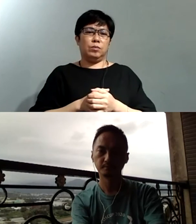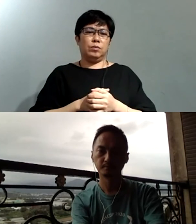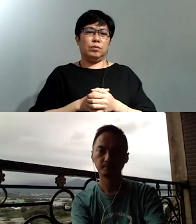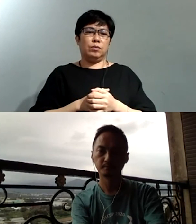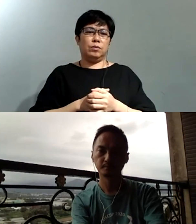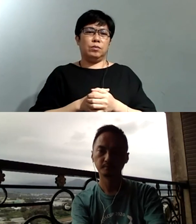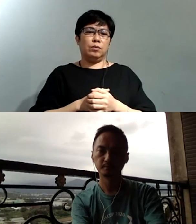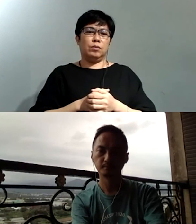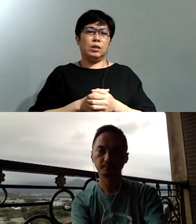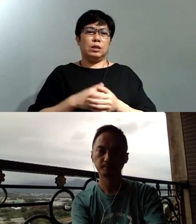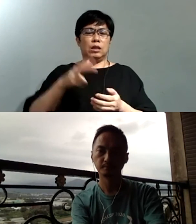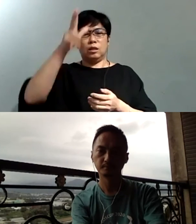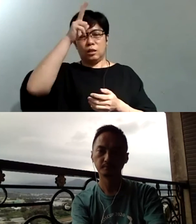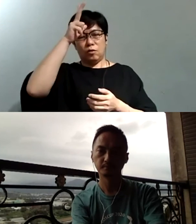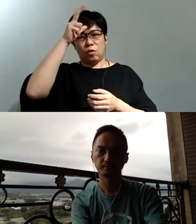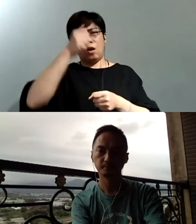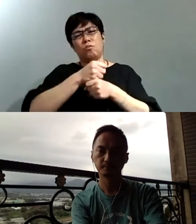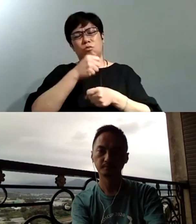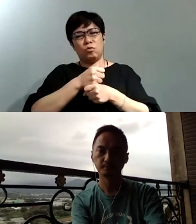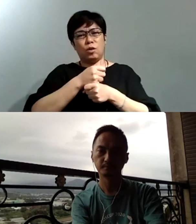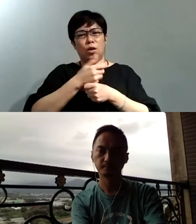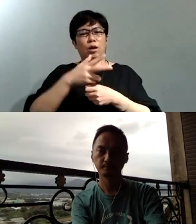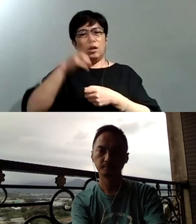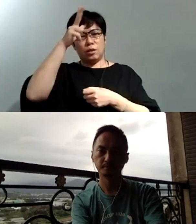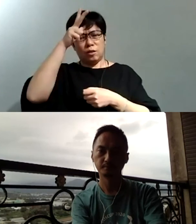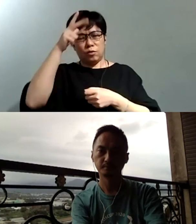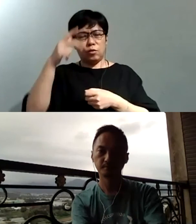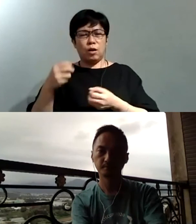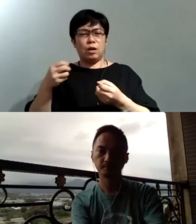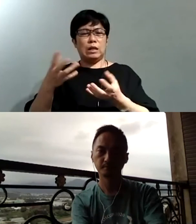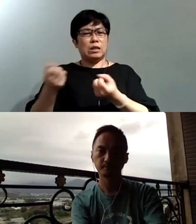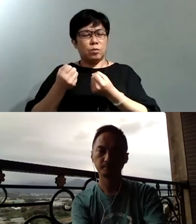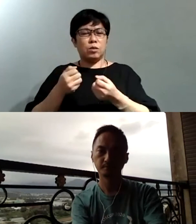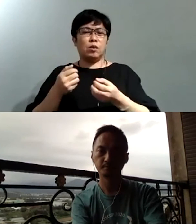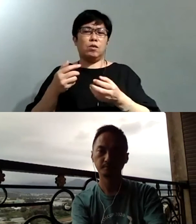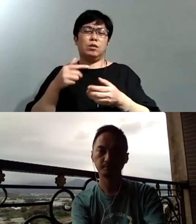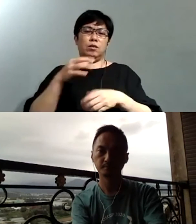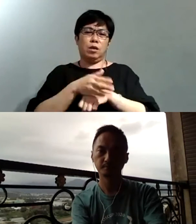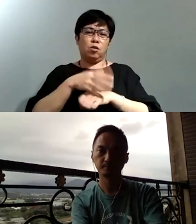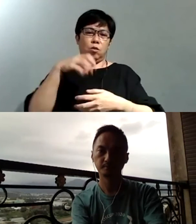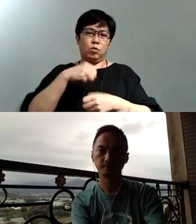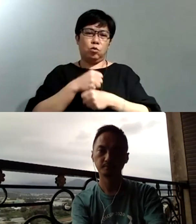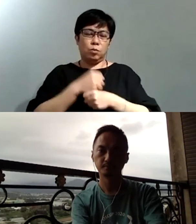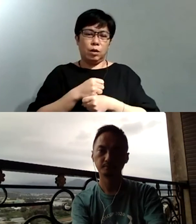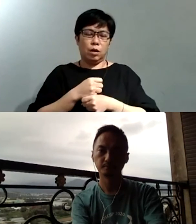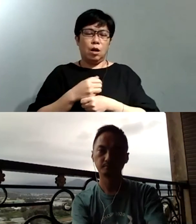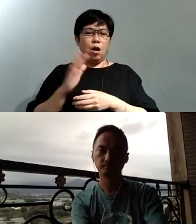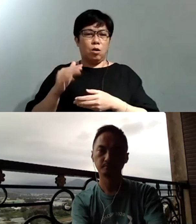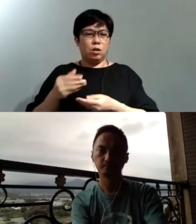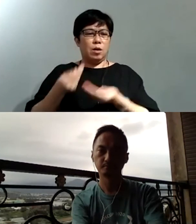realizes that this is actually happening. And that was important because it was important, A, for